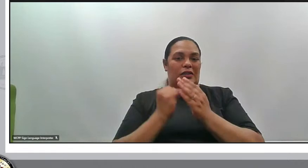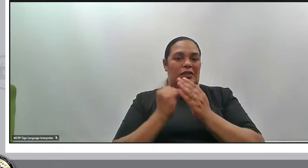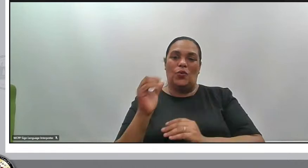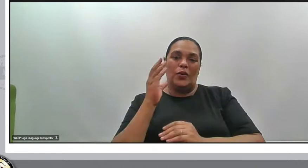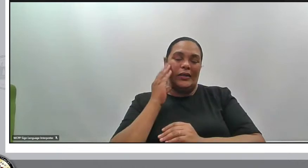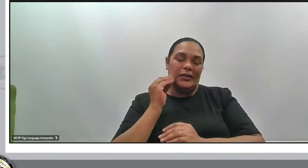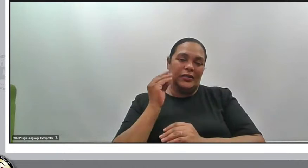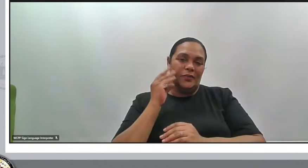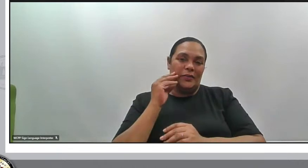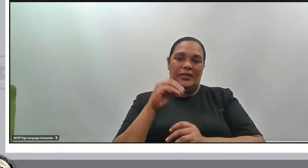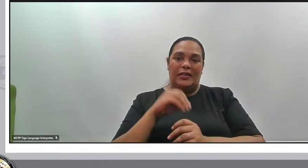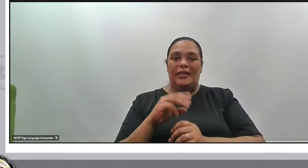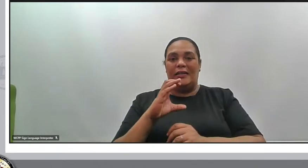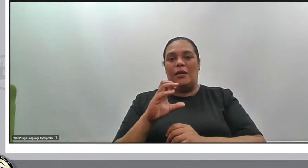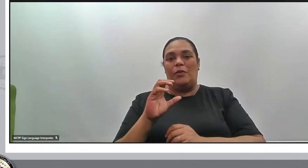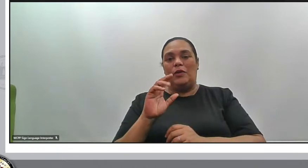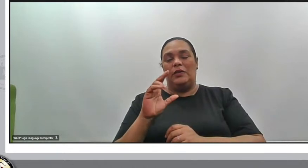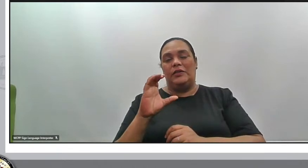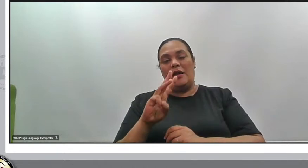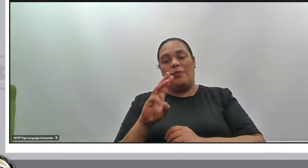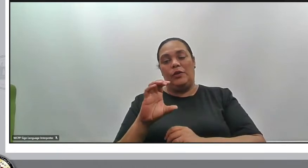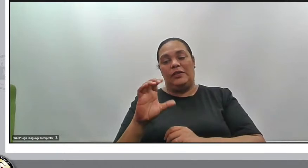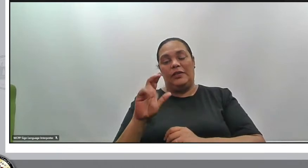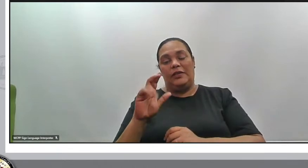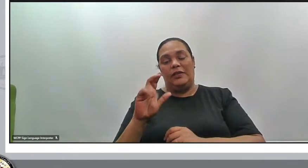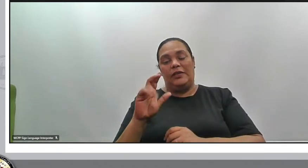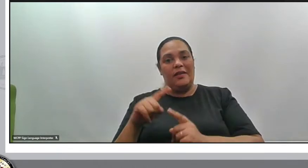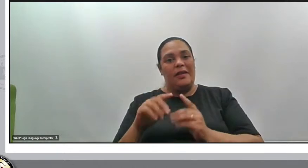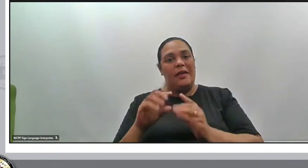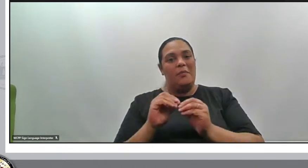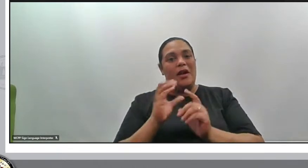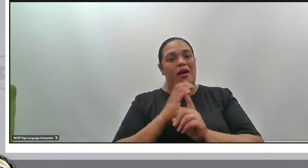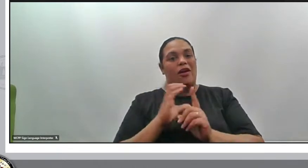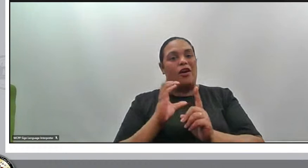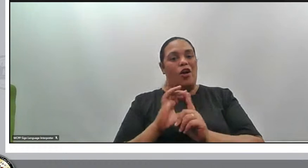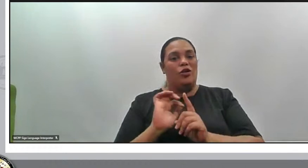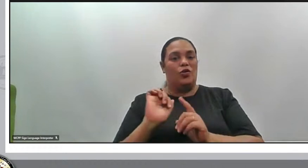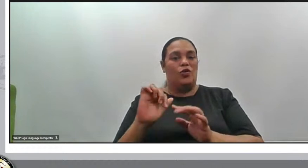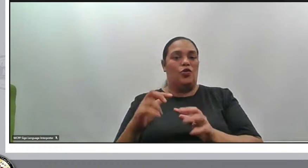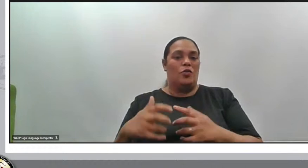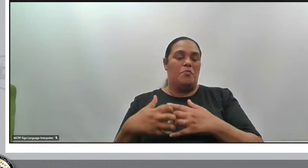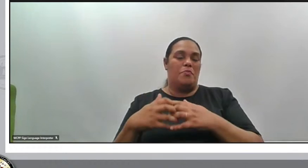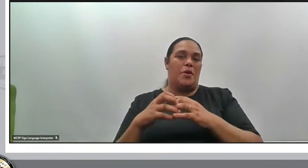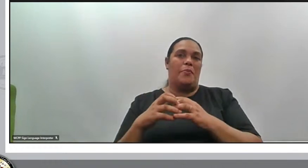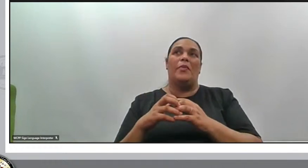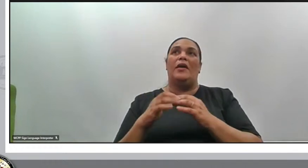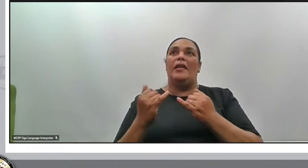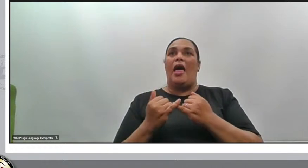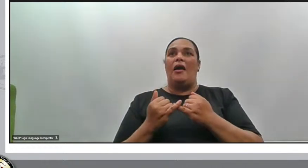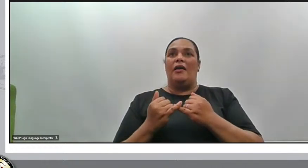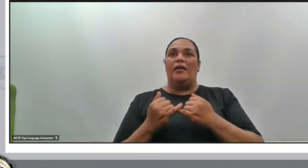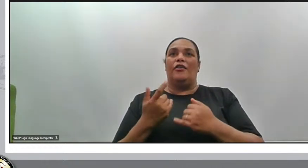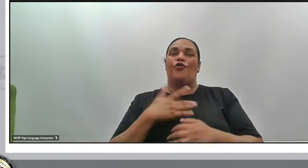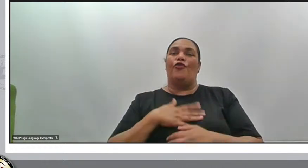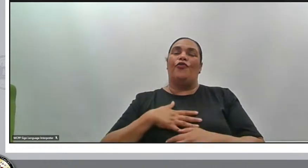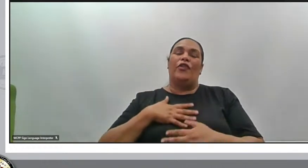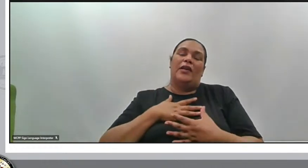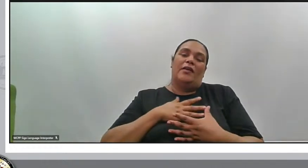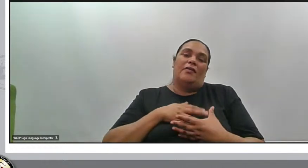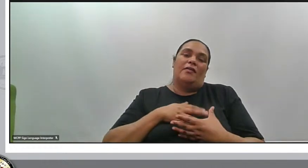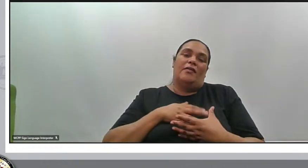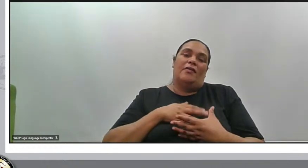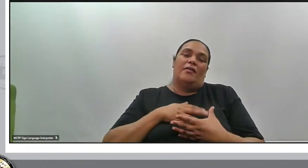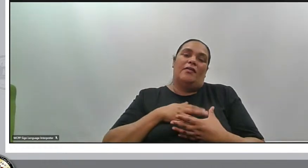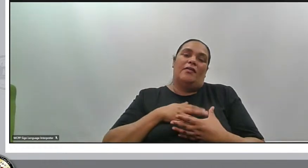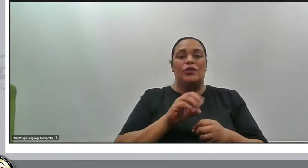experience within the WCPP and thus create a culture of a sense of belonging. So that,